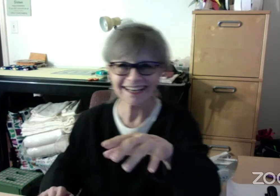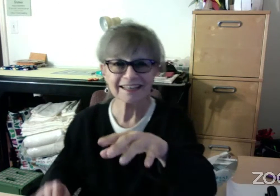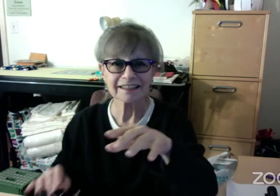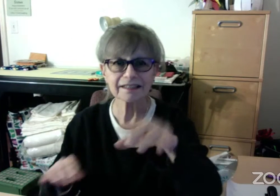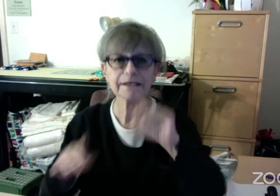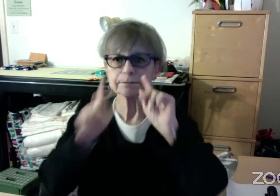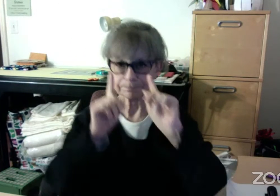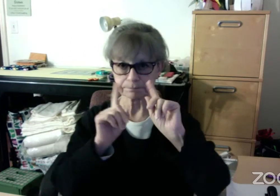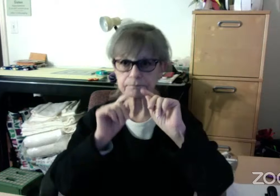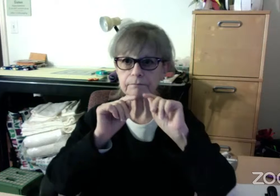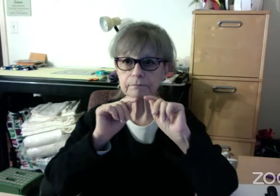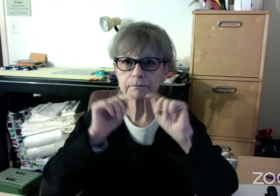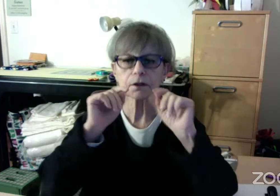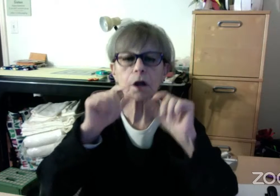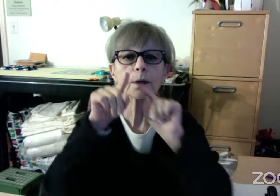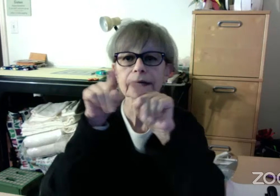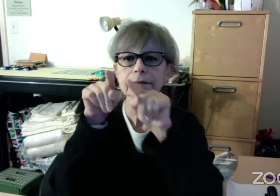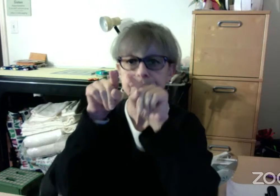okay.